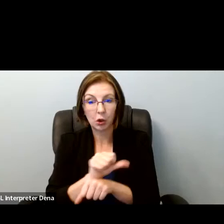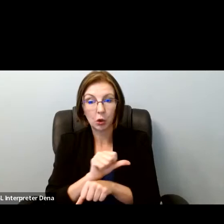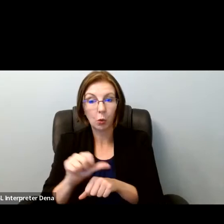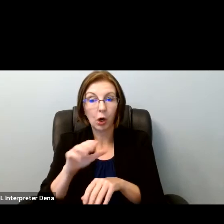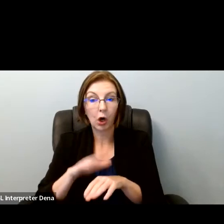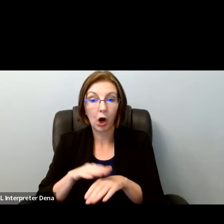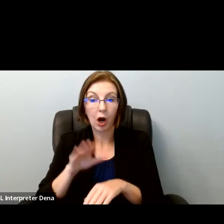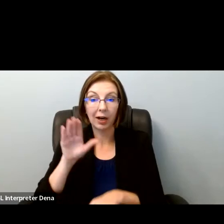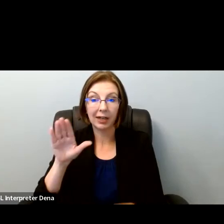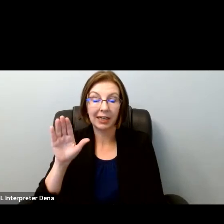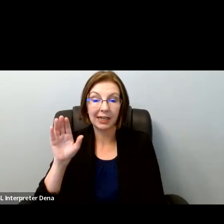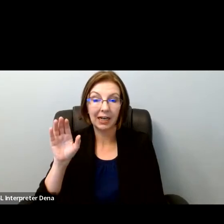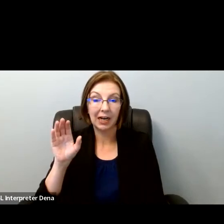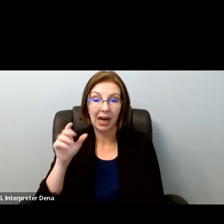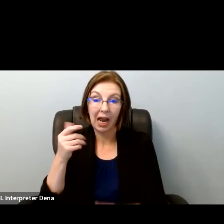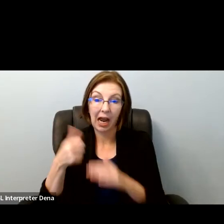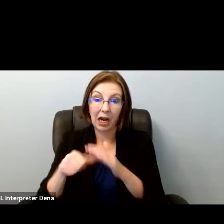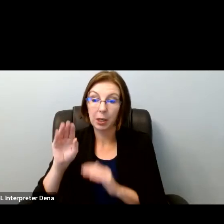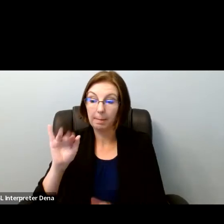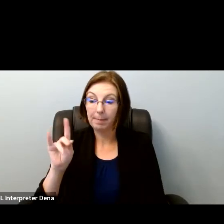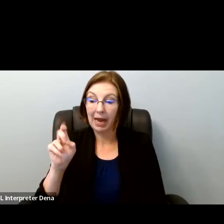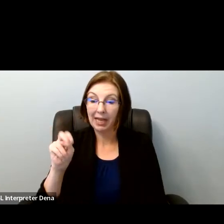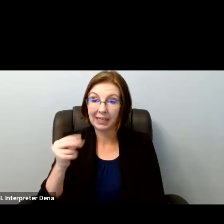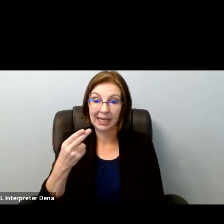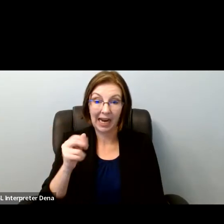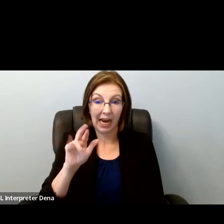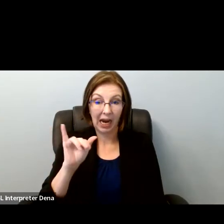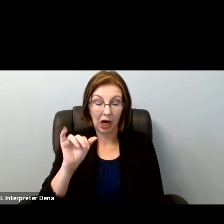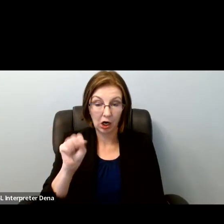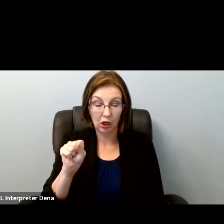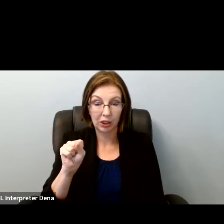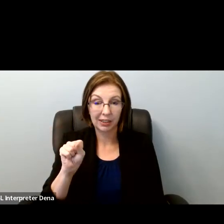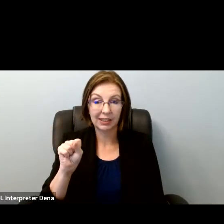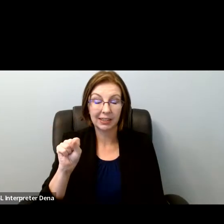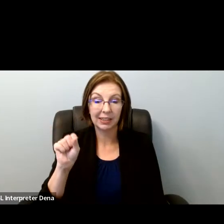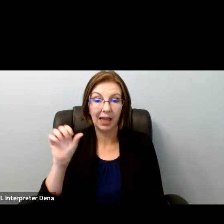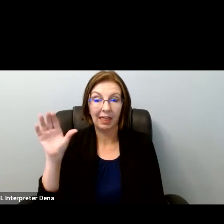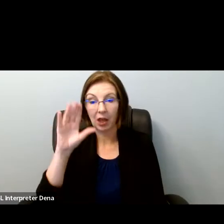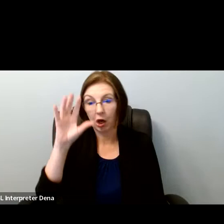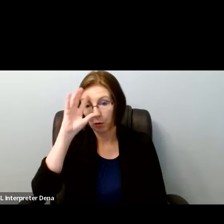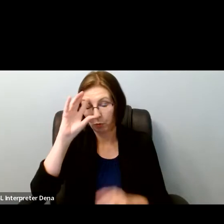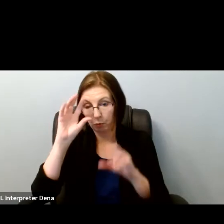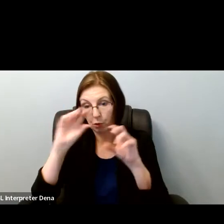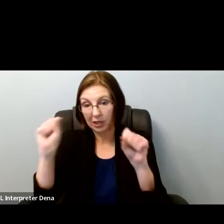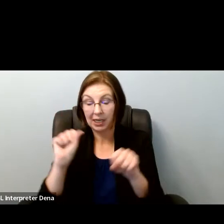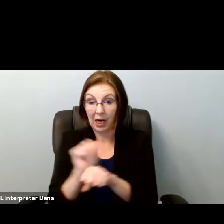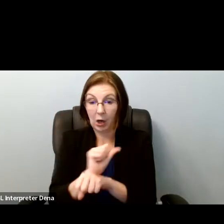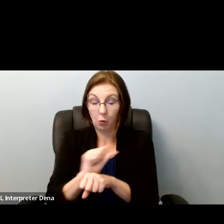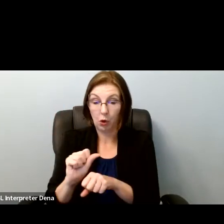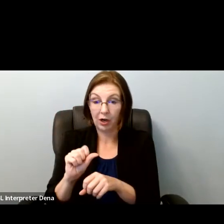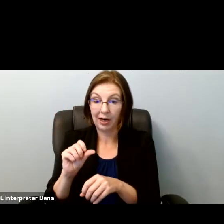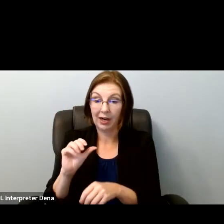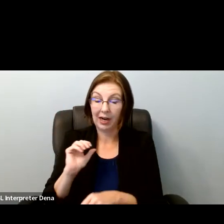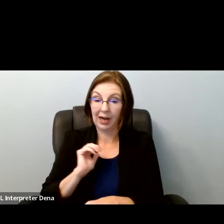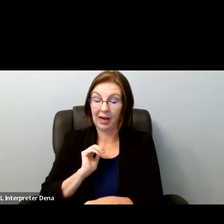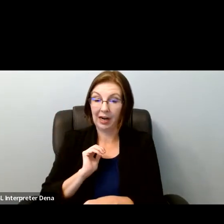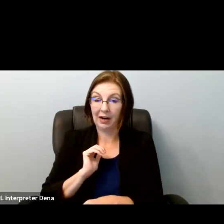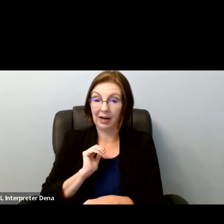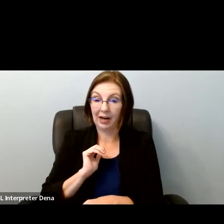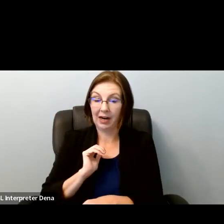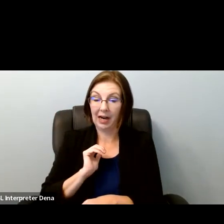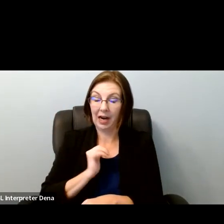executive orders under the Biden and Harris administration. The work under our work for the